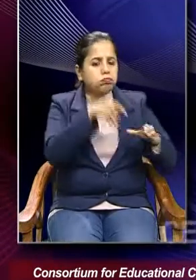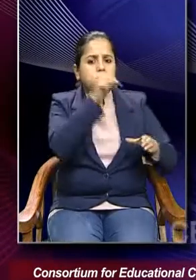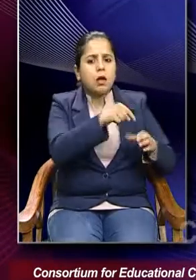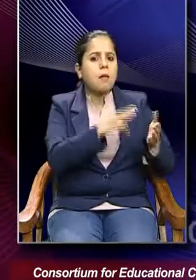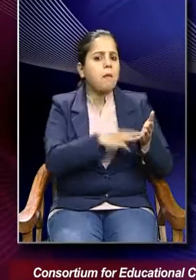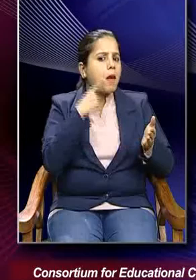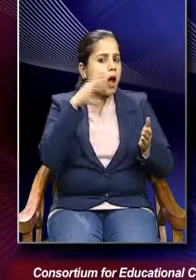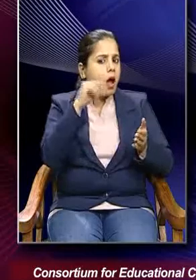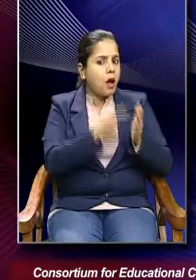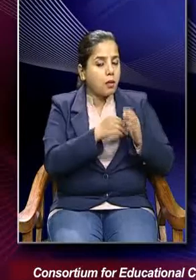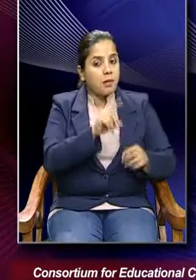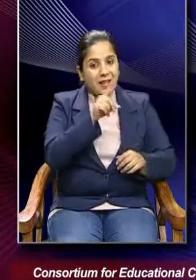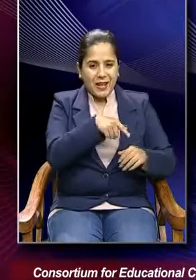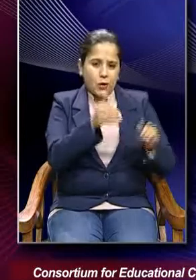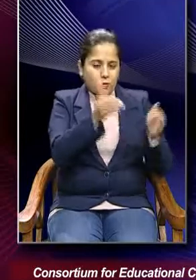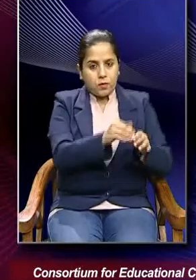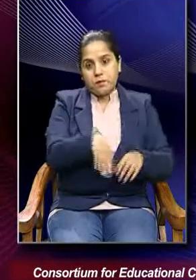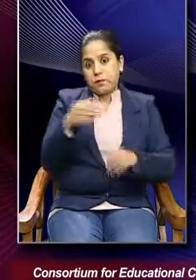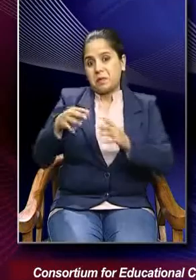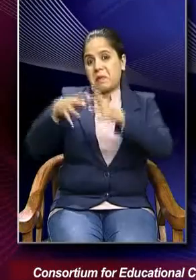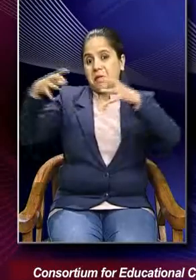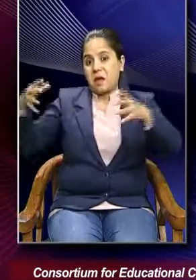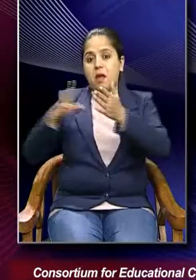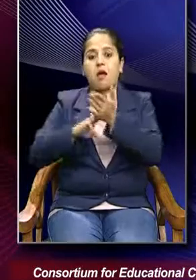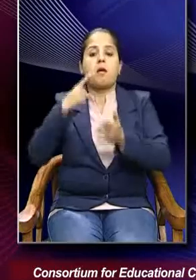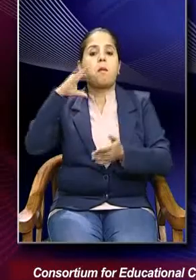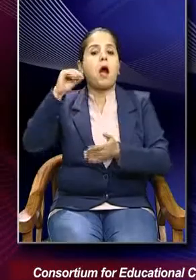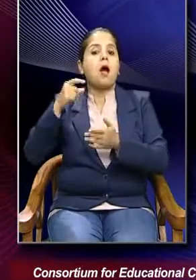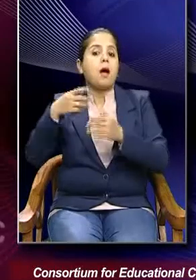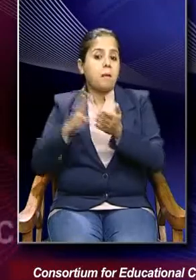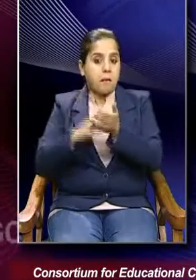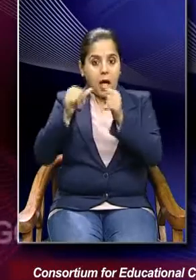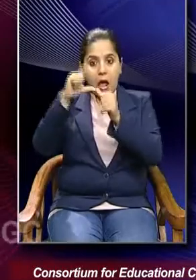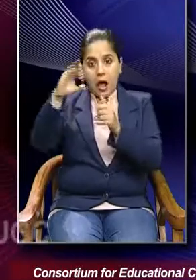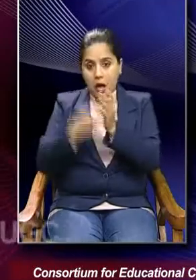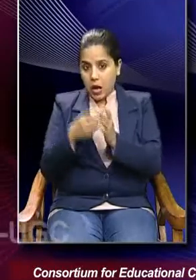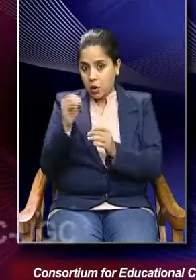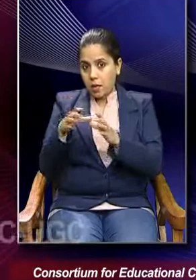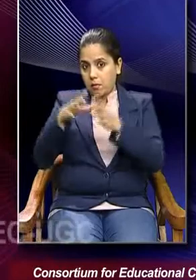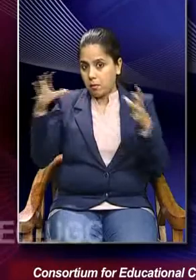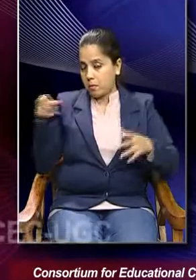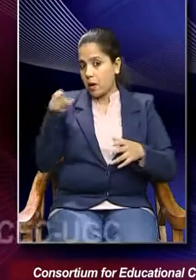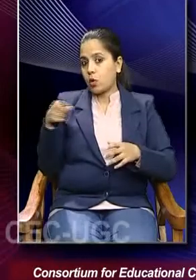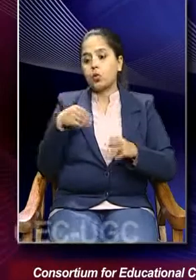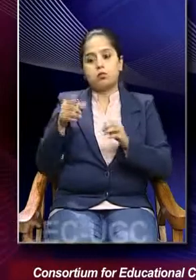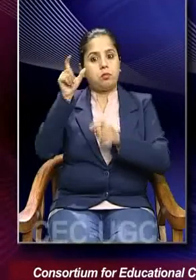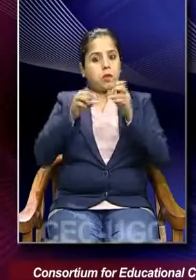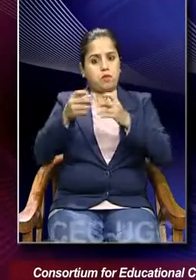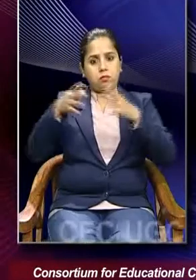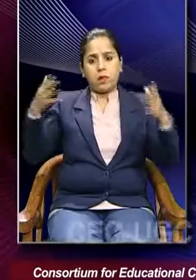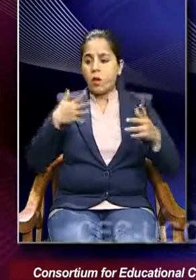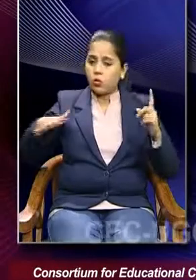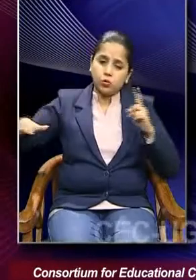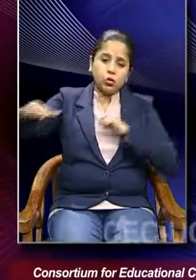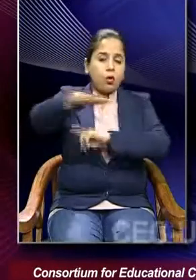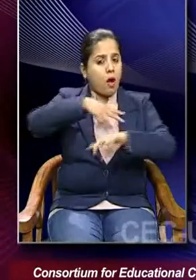Now, macro sociology or macro level study will take a larger group. So, we need to study the entire society